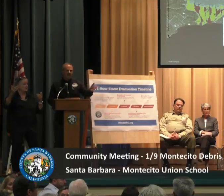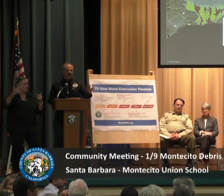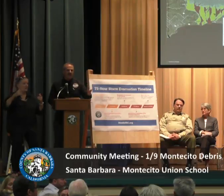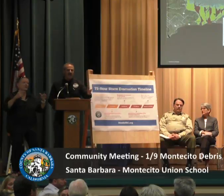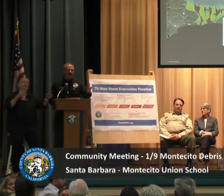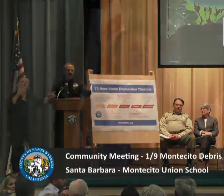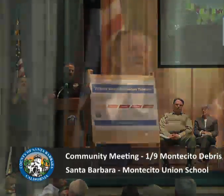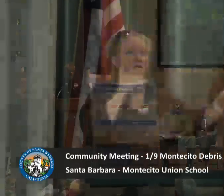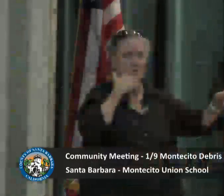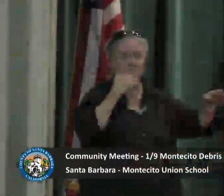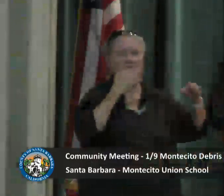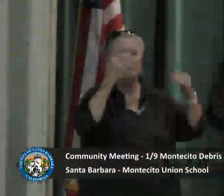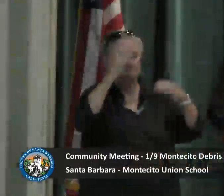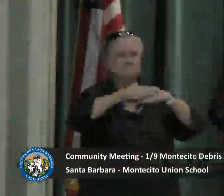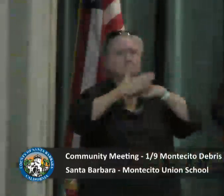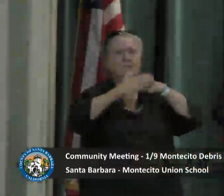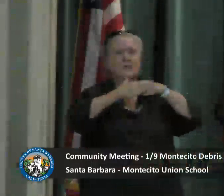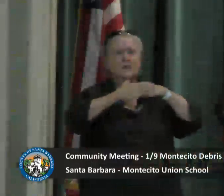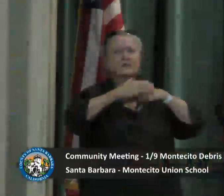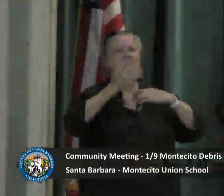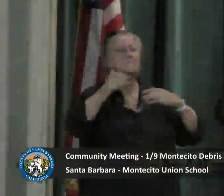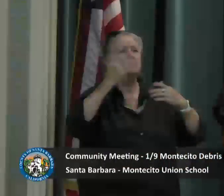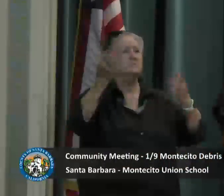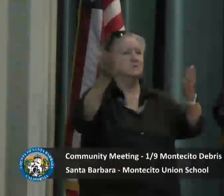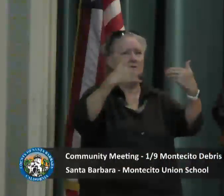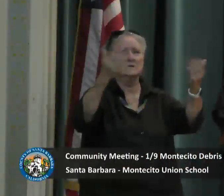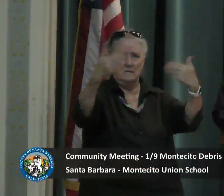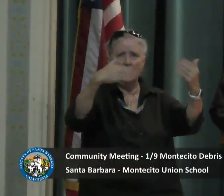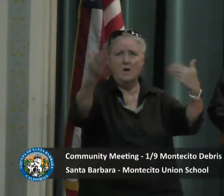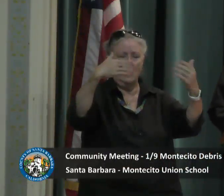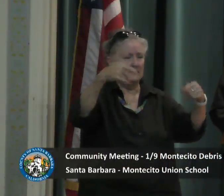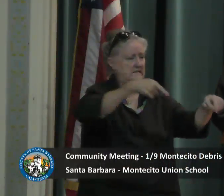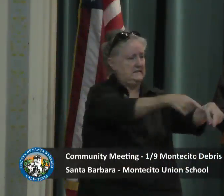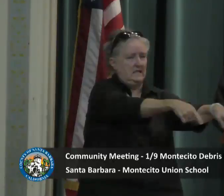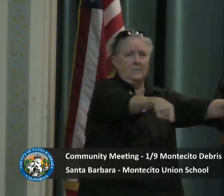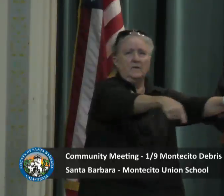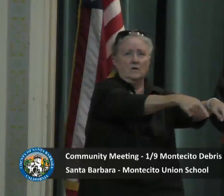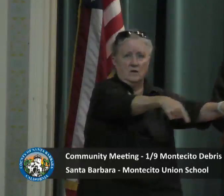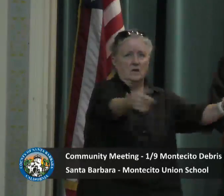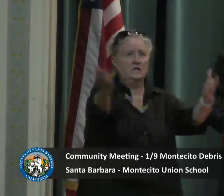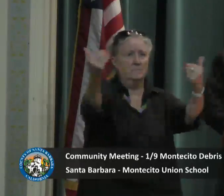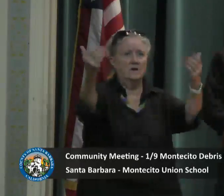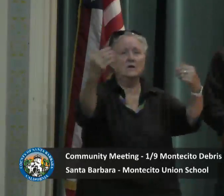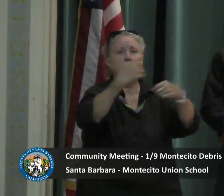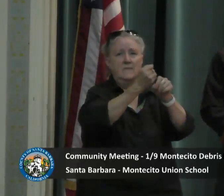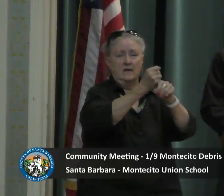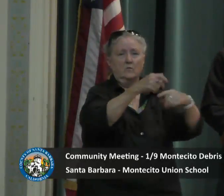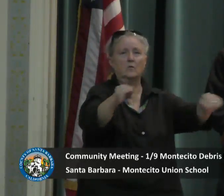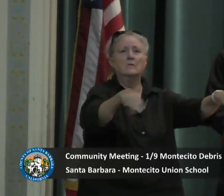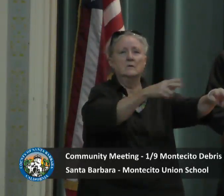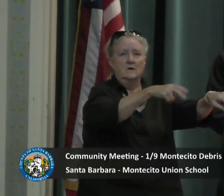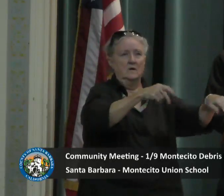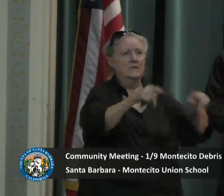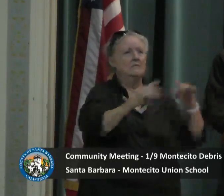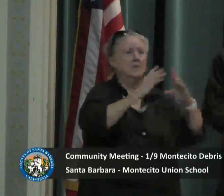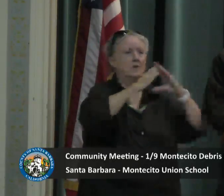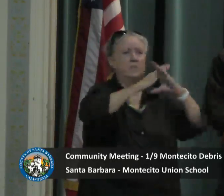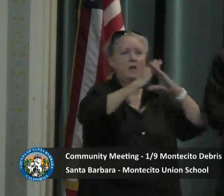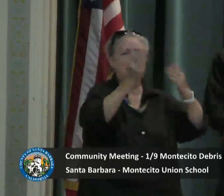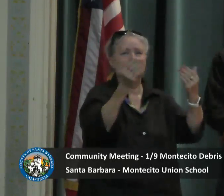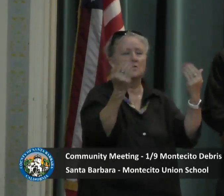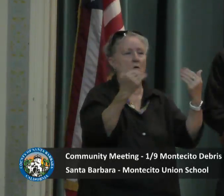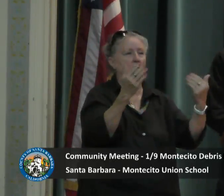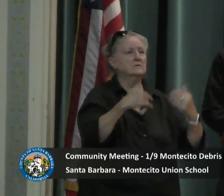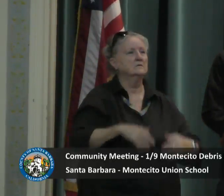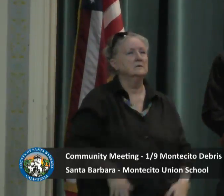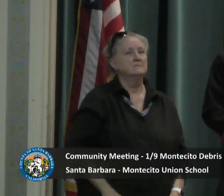Thank you for sharing that. Let's see if we can get some folks to sit up here and make some room. Come on in and we'll make some room. Those folks that are blocking the door, come on up.